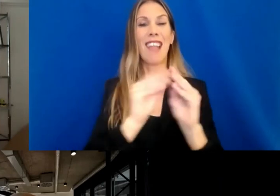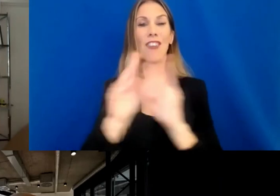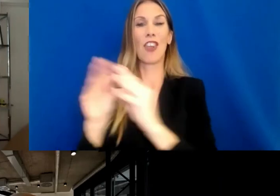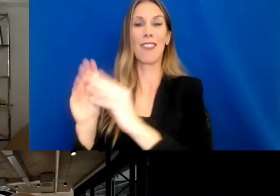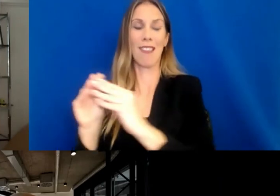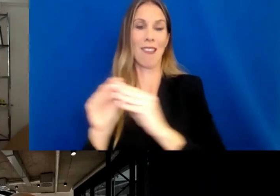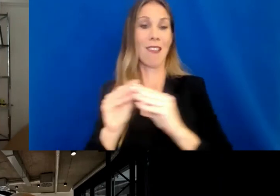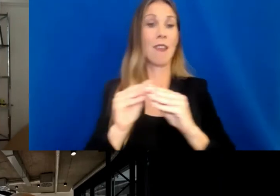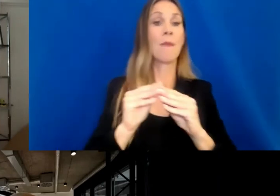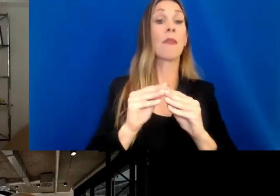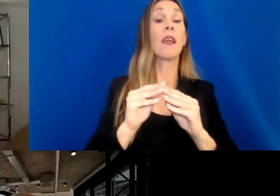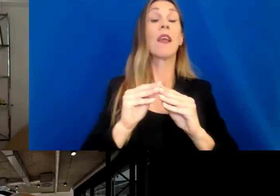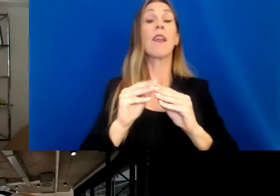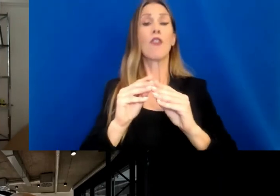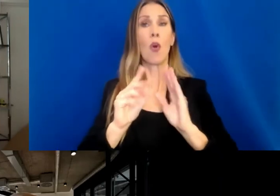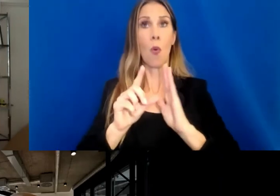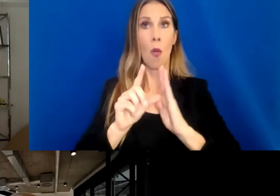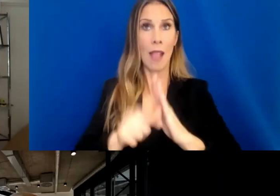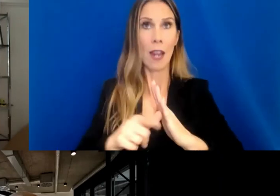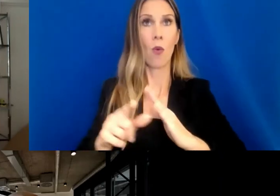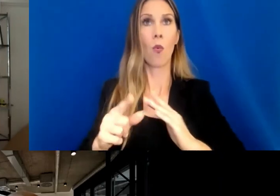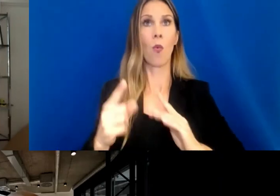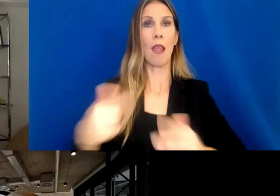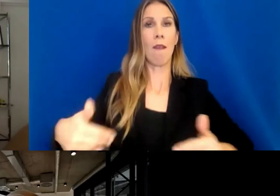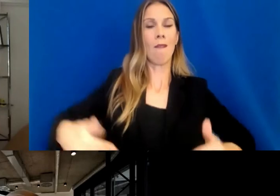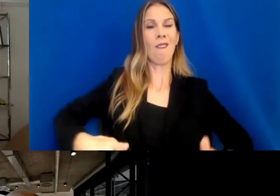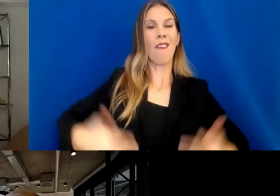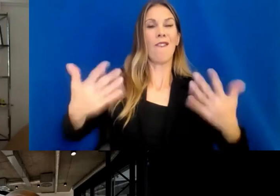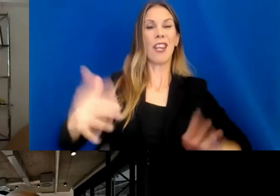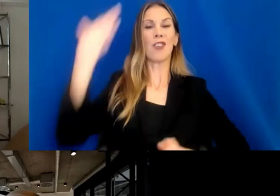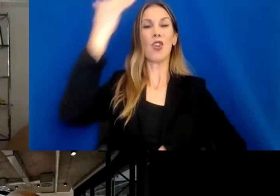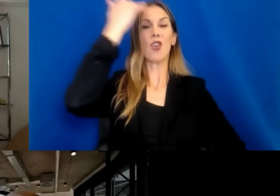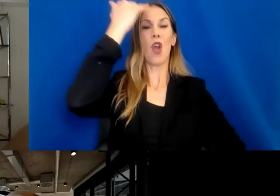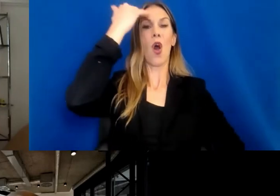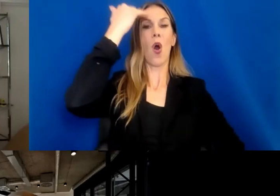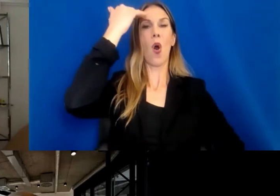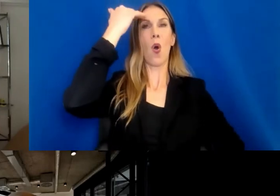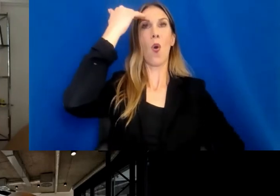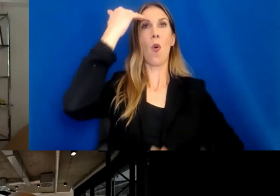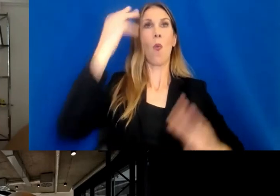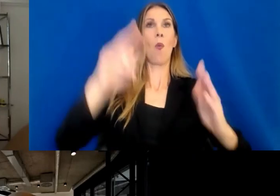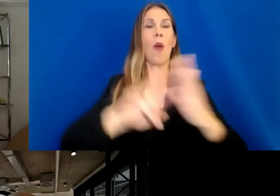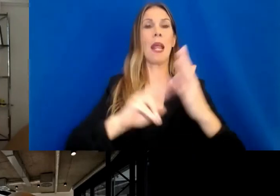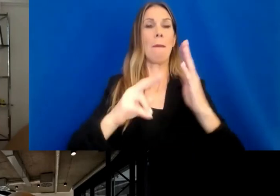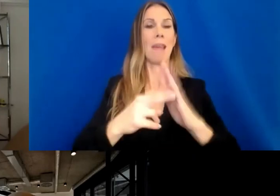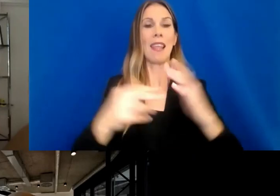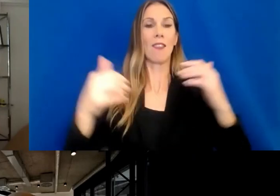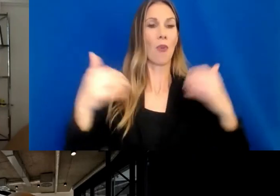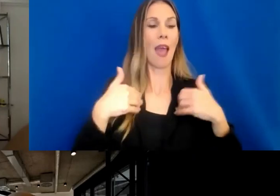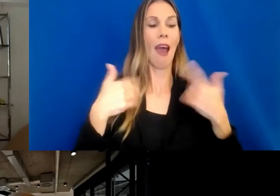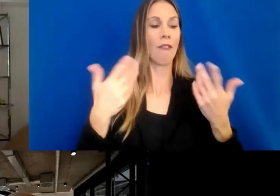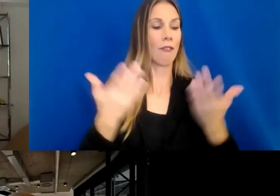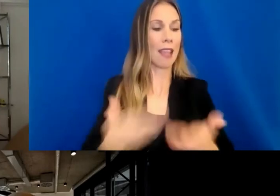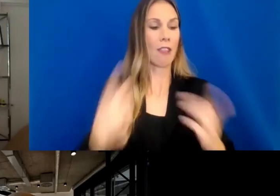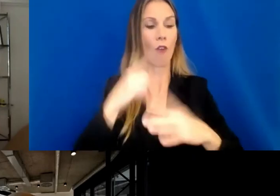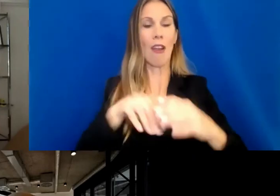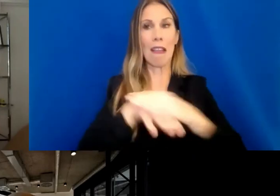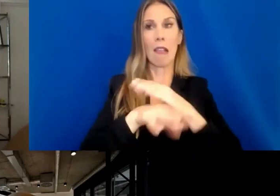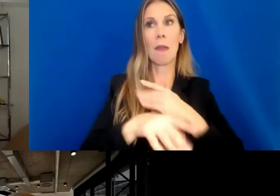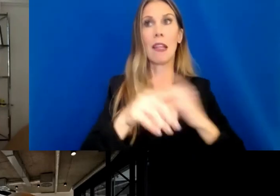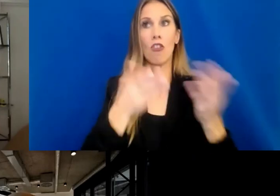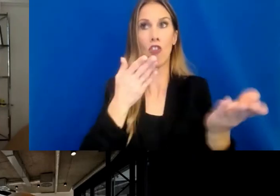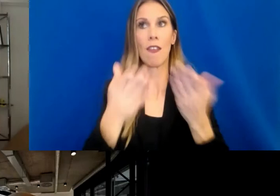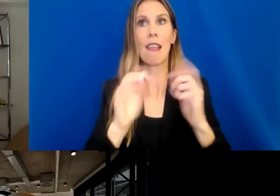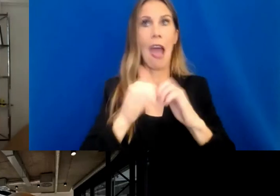we begin to internalize not what it means just to have needs for accessibility services of